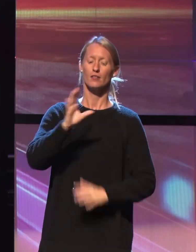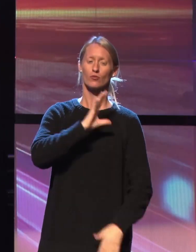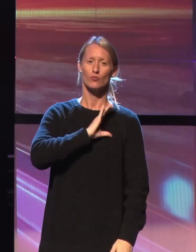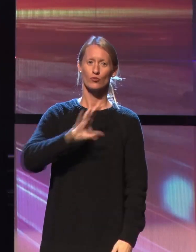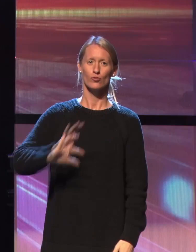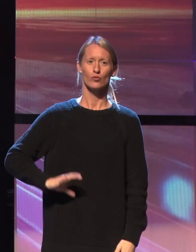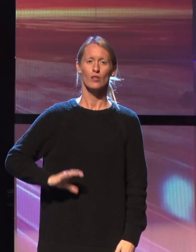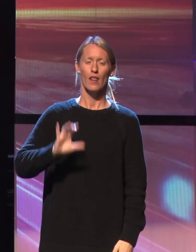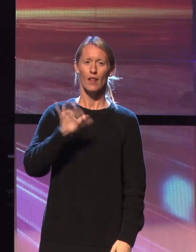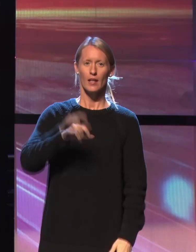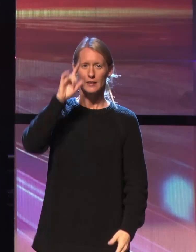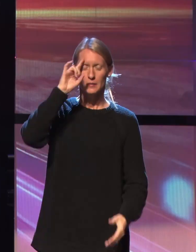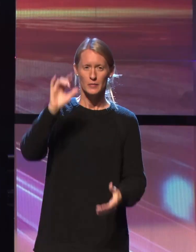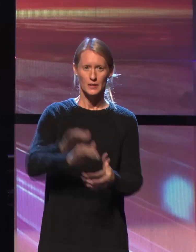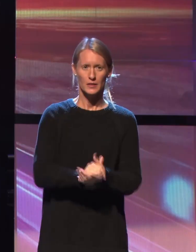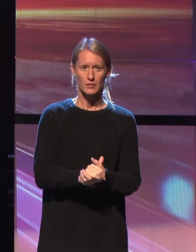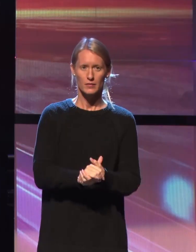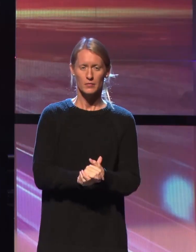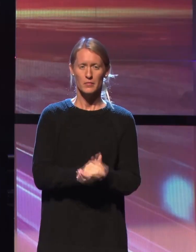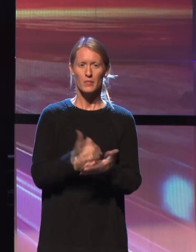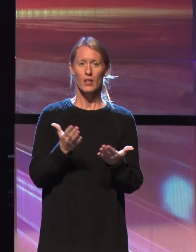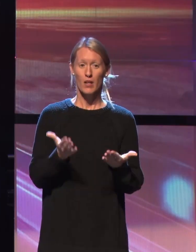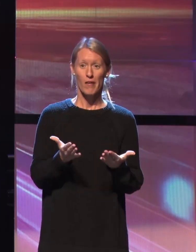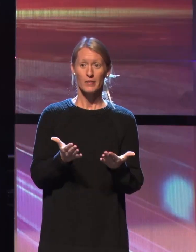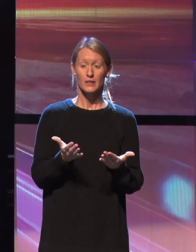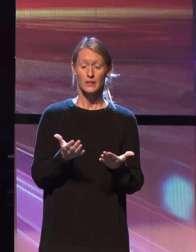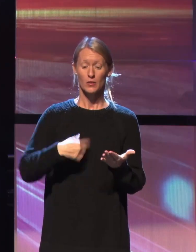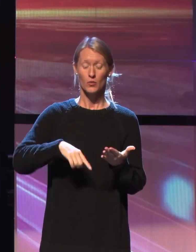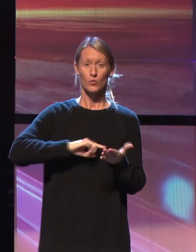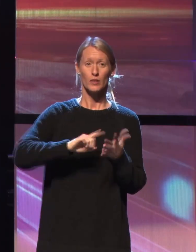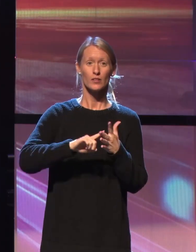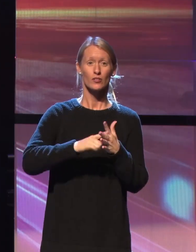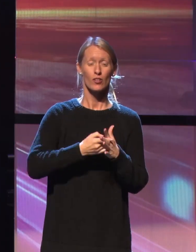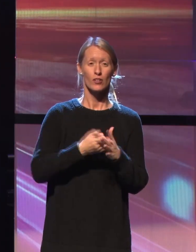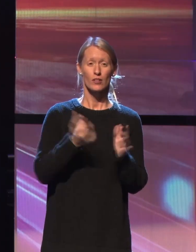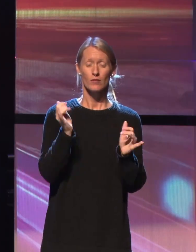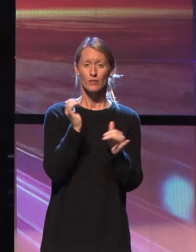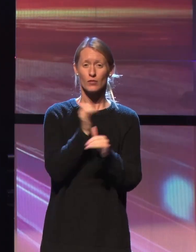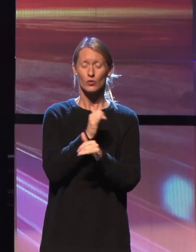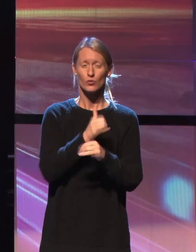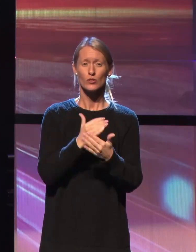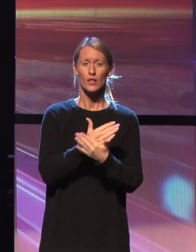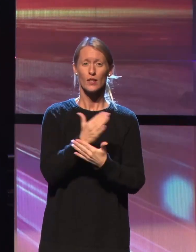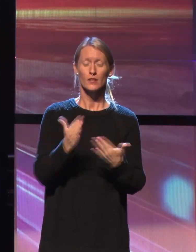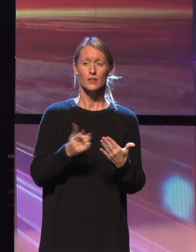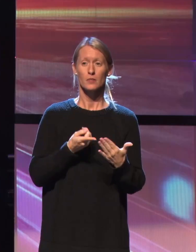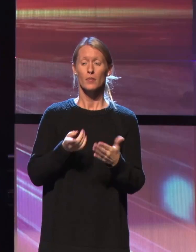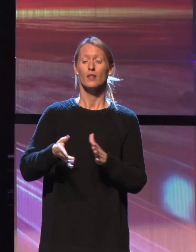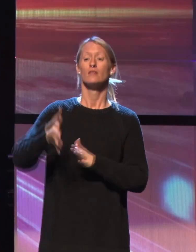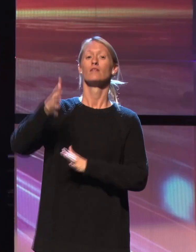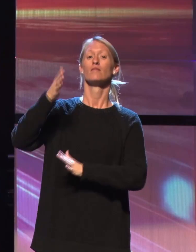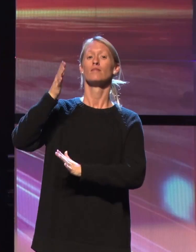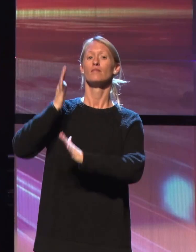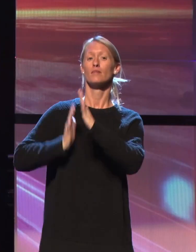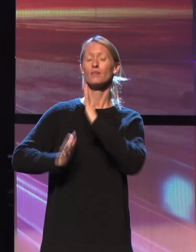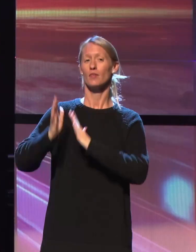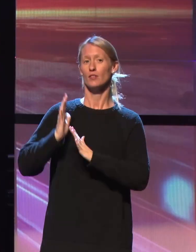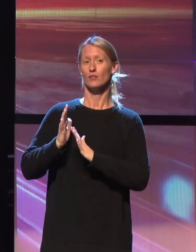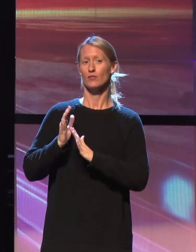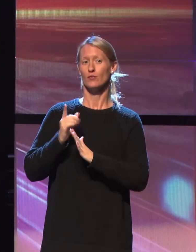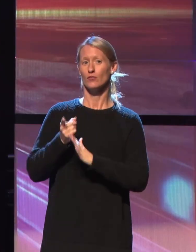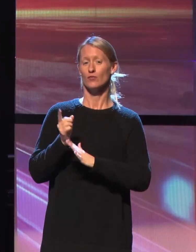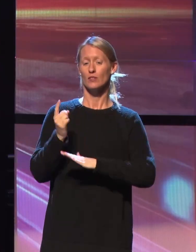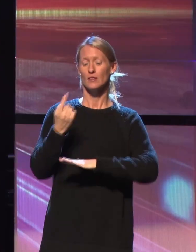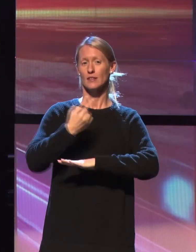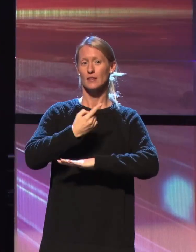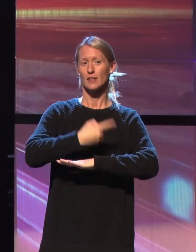we, baptizing kids the right way? I mean, we started dying for foolish things later on in our tradition, but early on, in the earliest